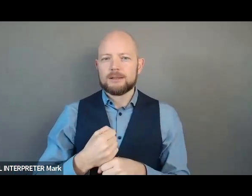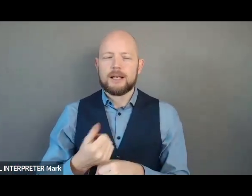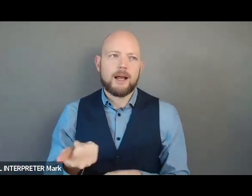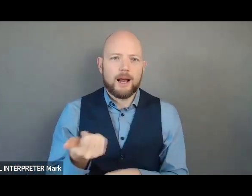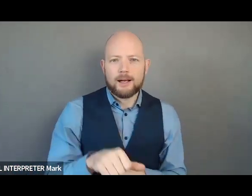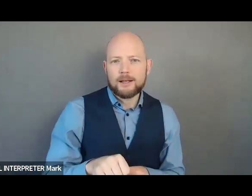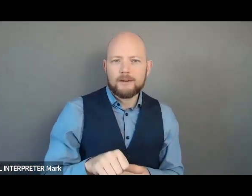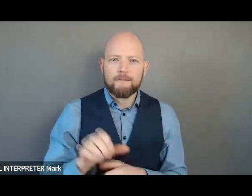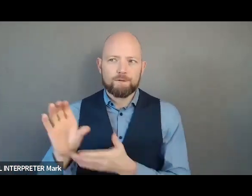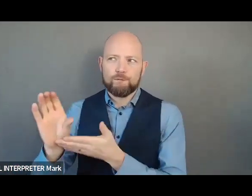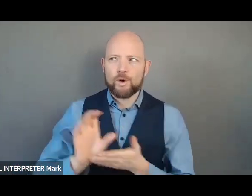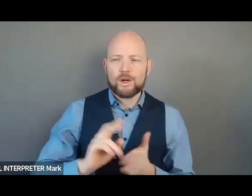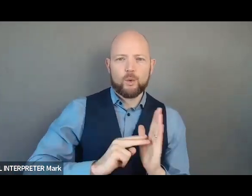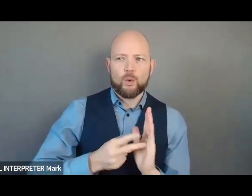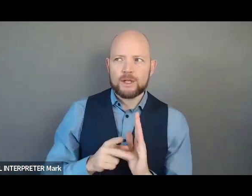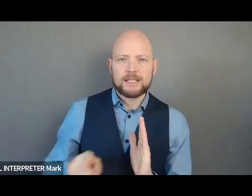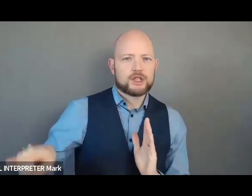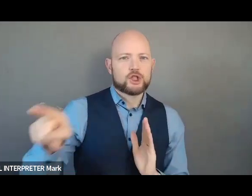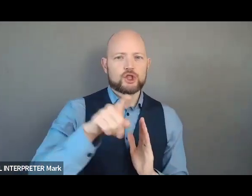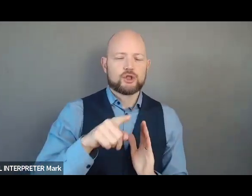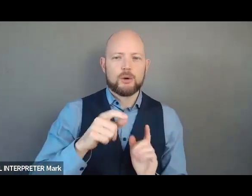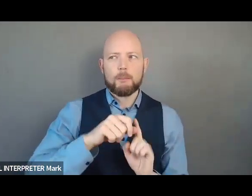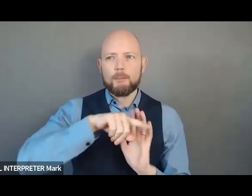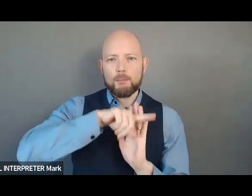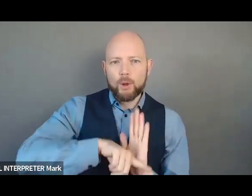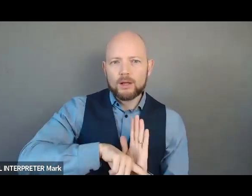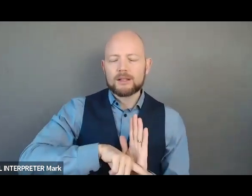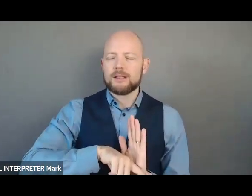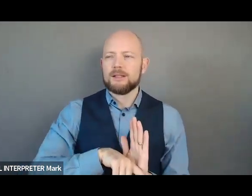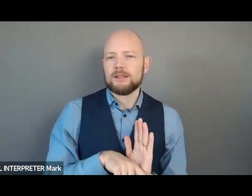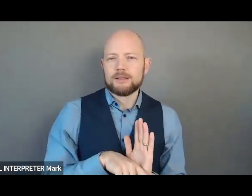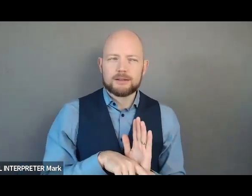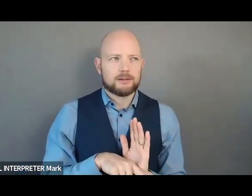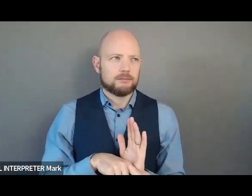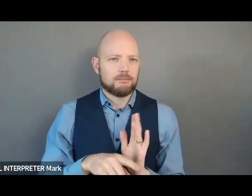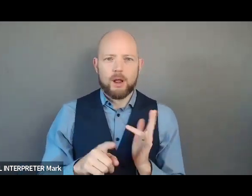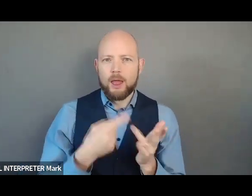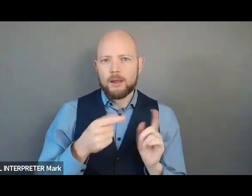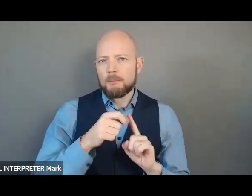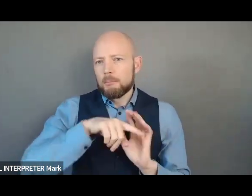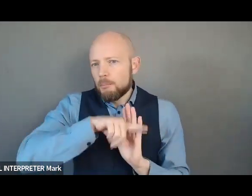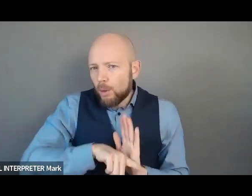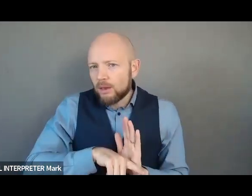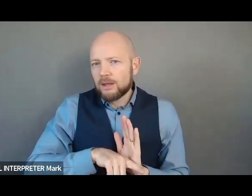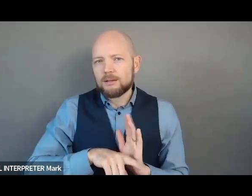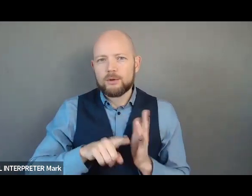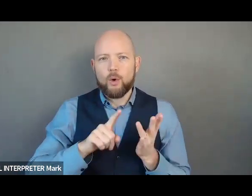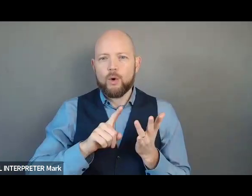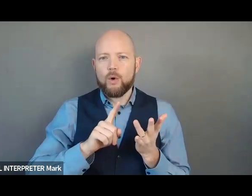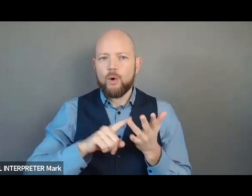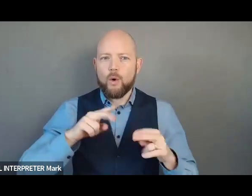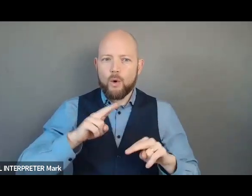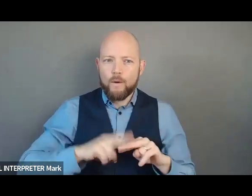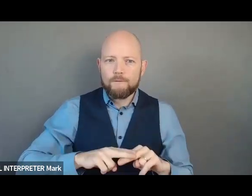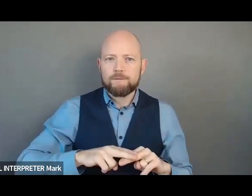you know, the funding organizations, and other governance organizations like Ofqual and